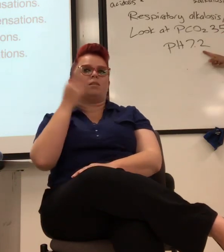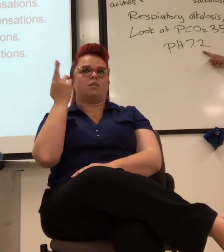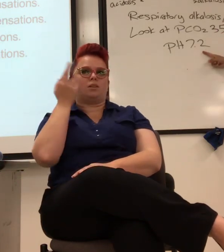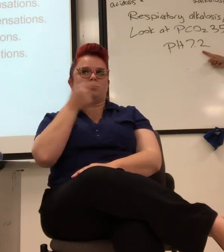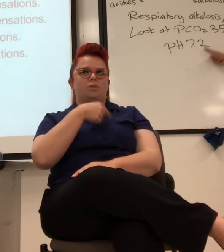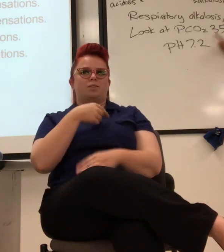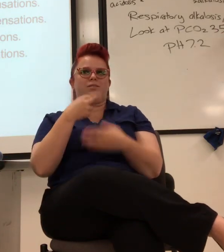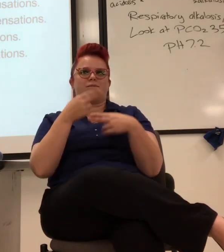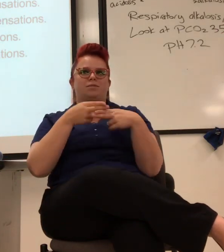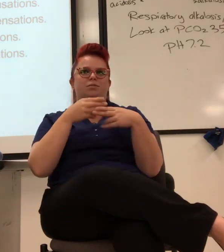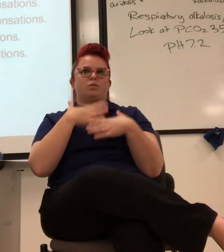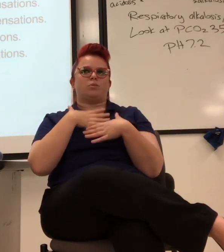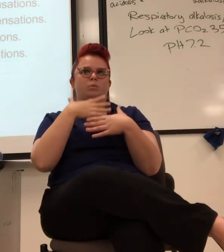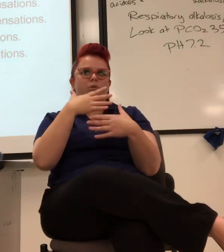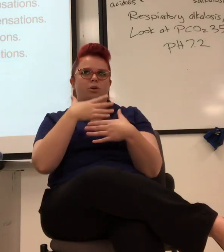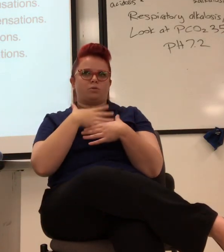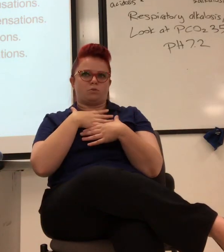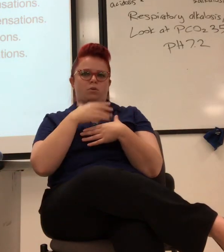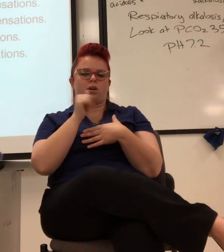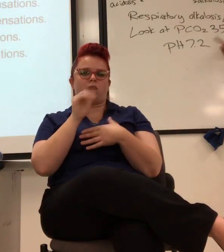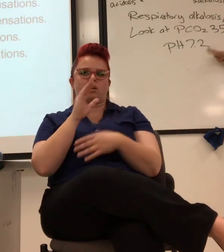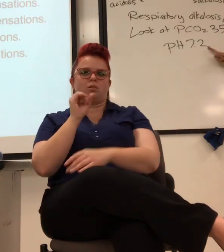And the PCO2